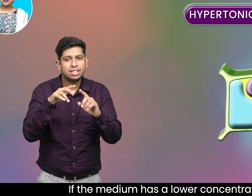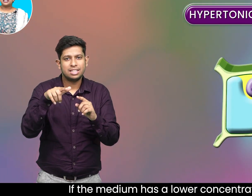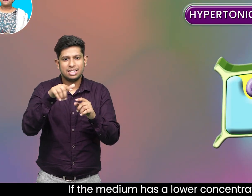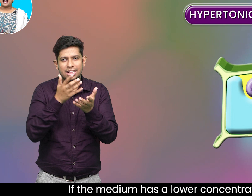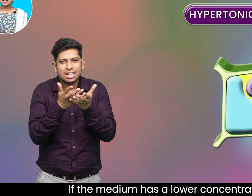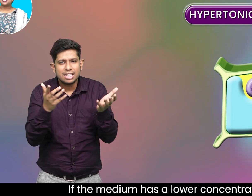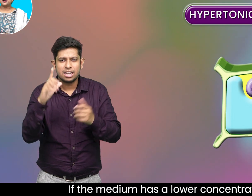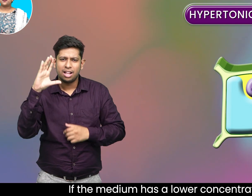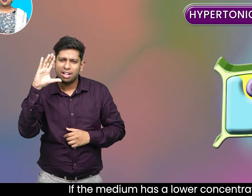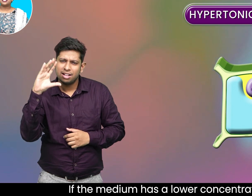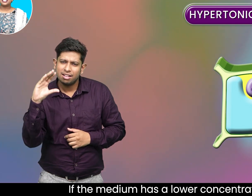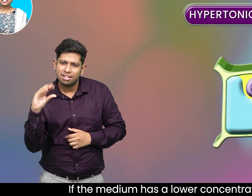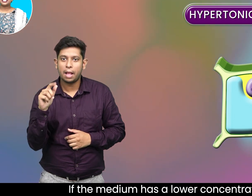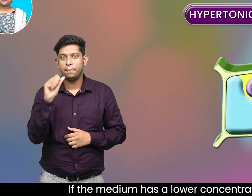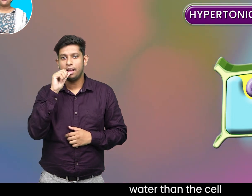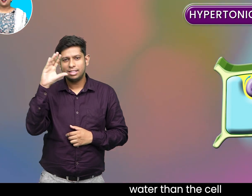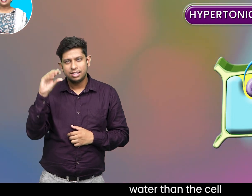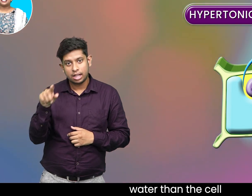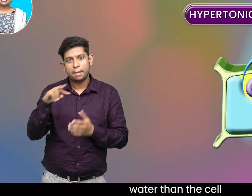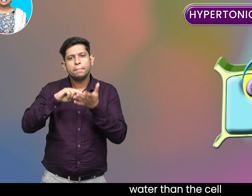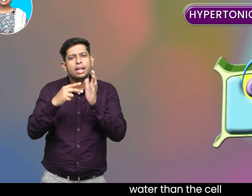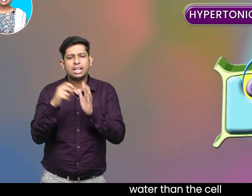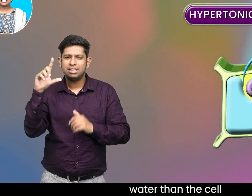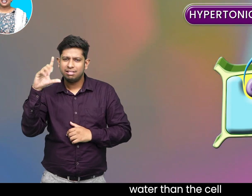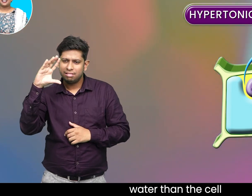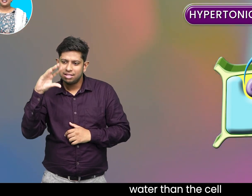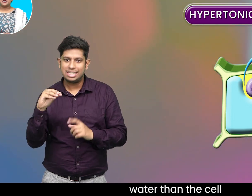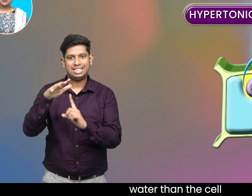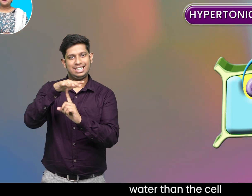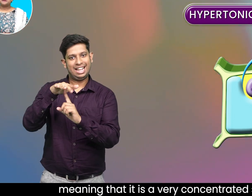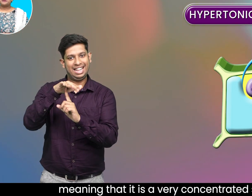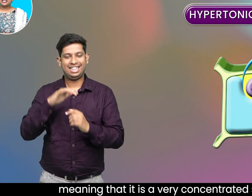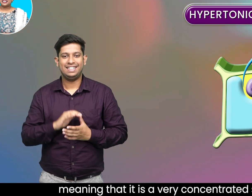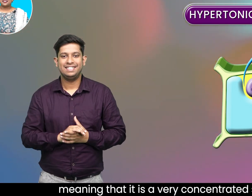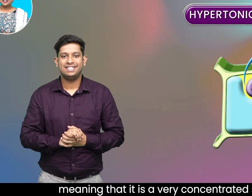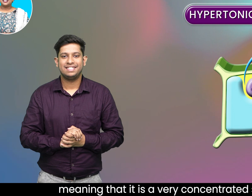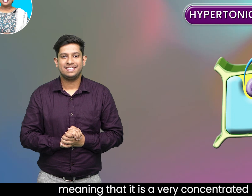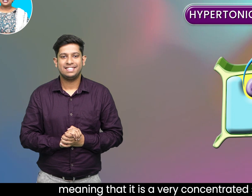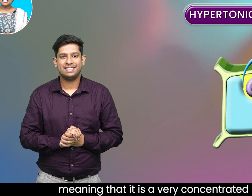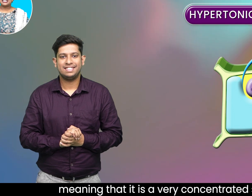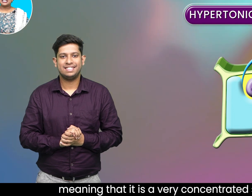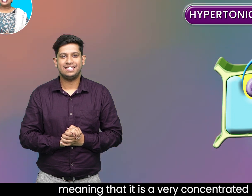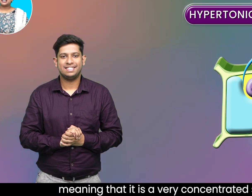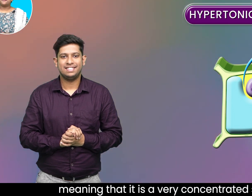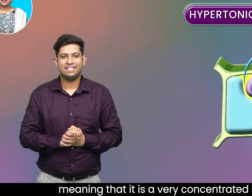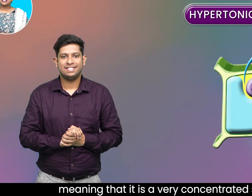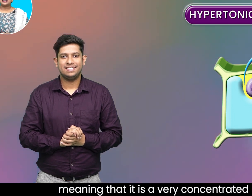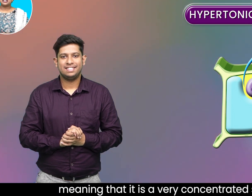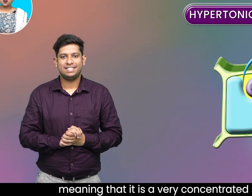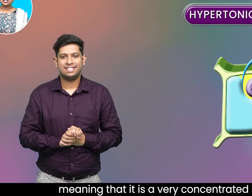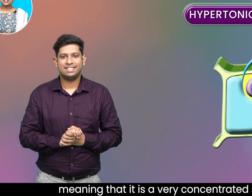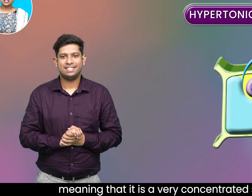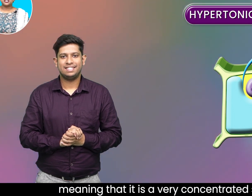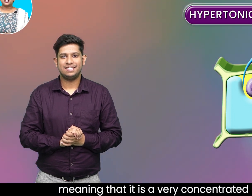If the medium has lower concentration of water than the cell, meaning that it is a